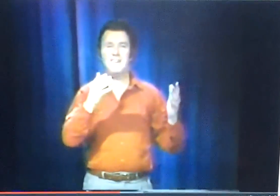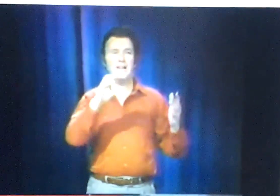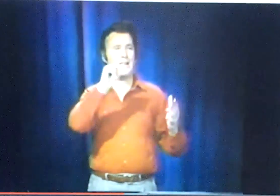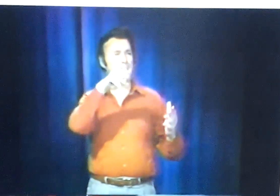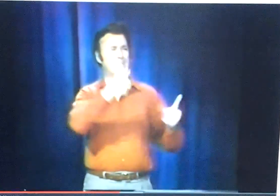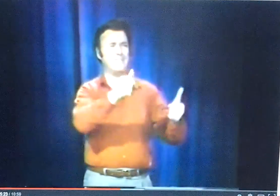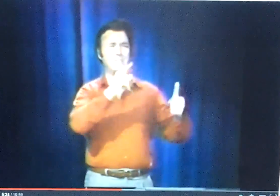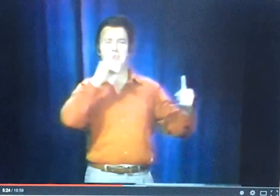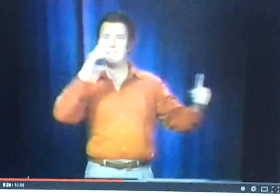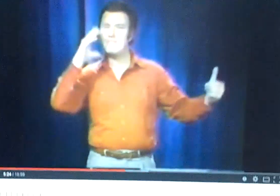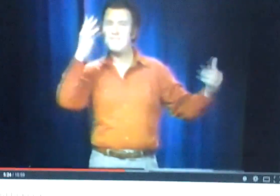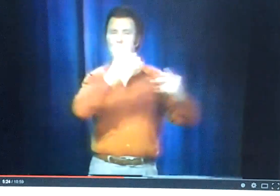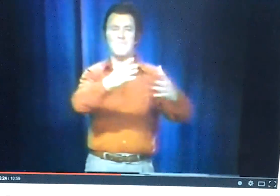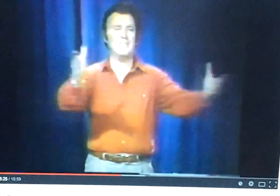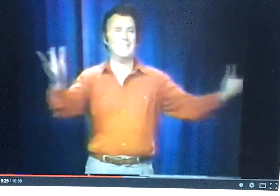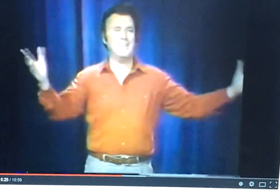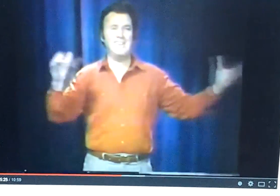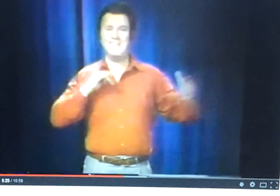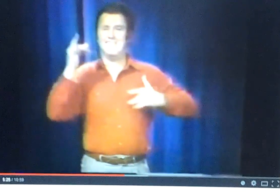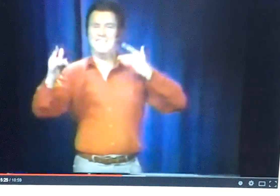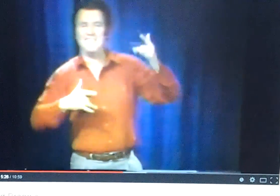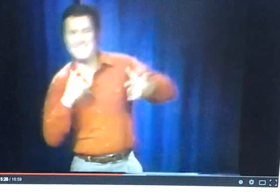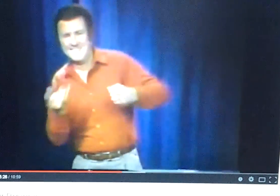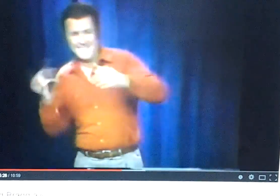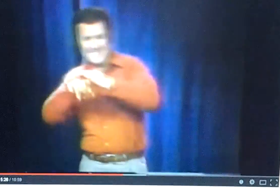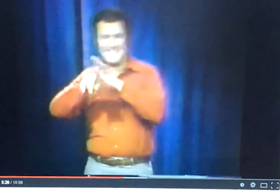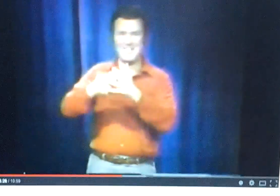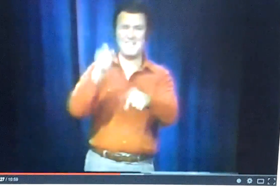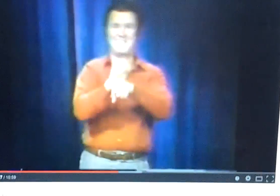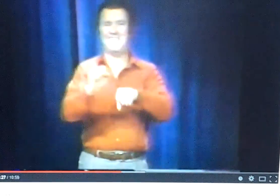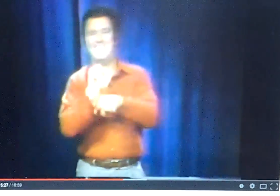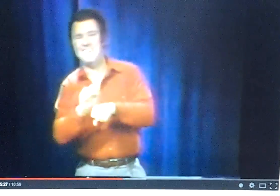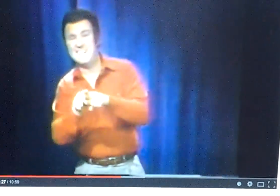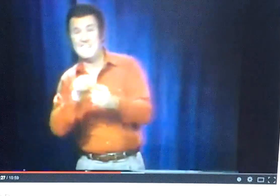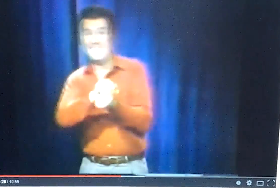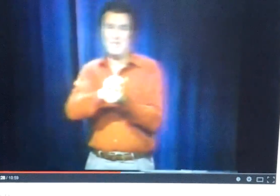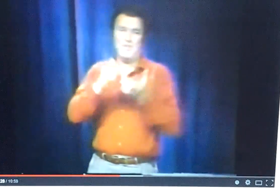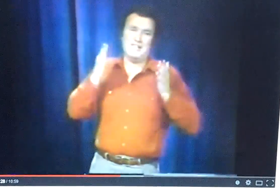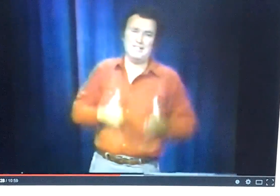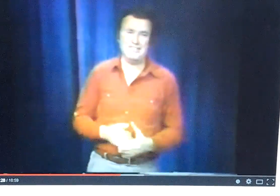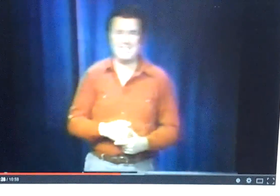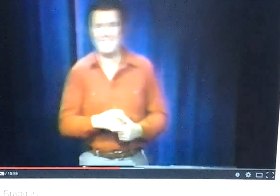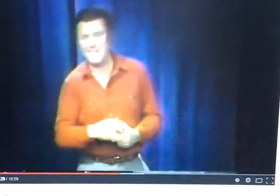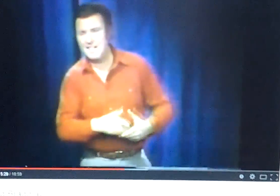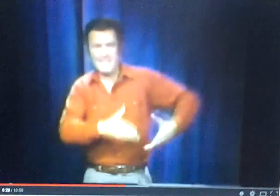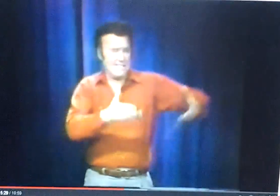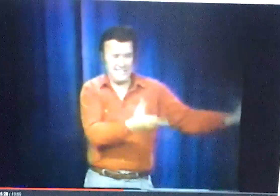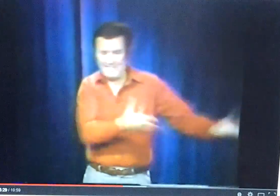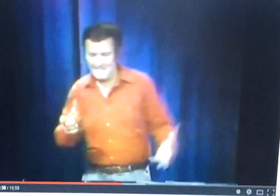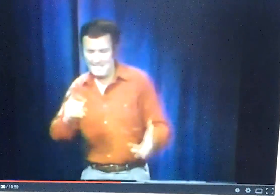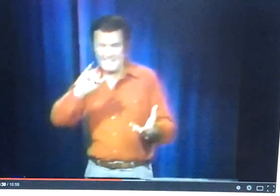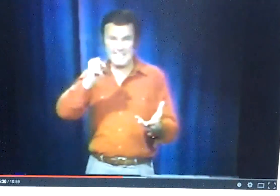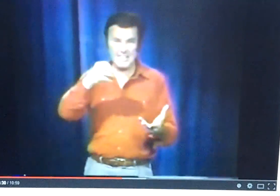So that day there was beautiful trees out. I was excited to start working as a dishwasher.